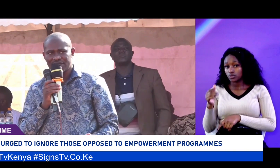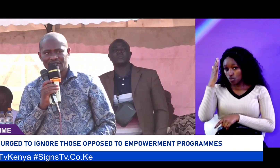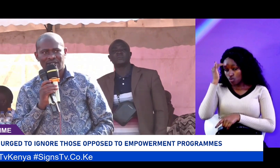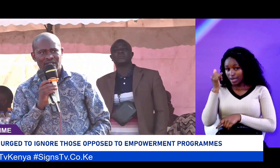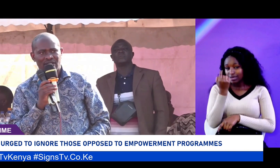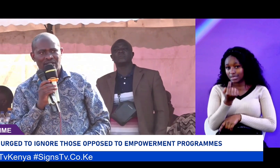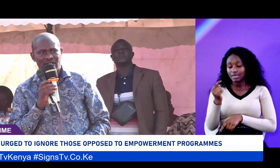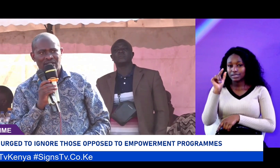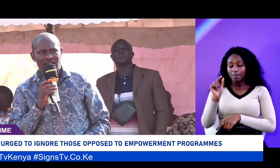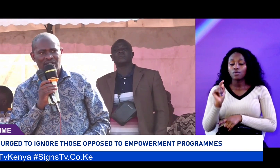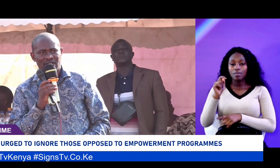dignity.